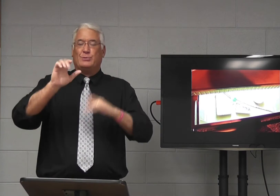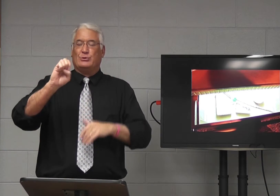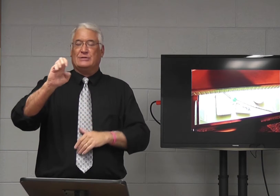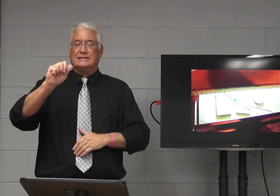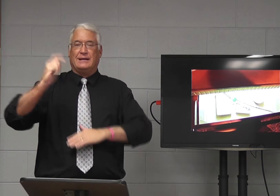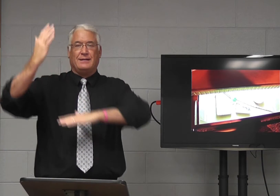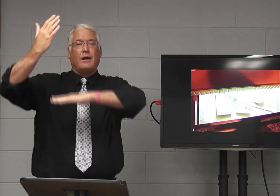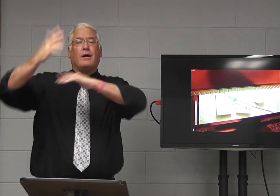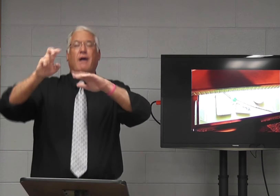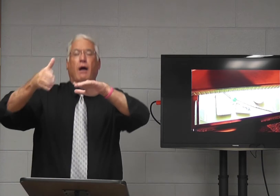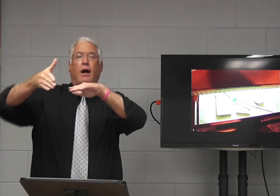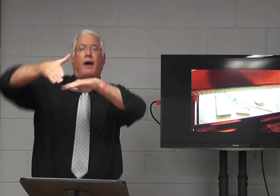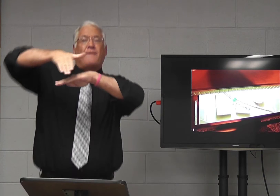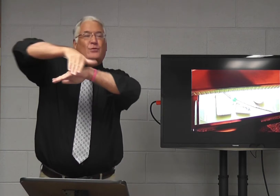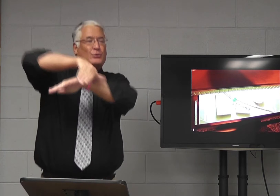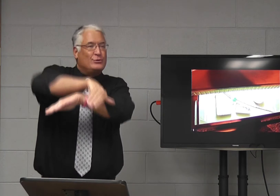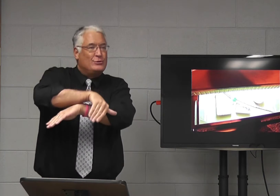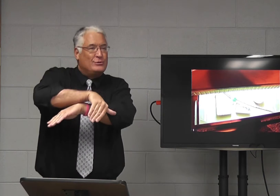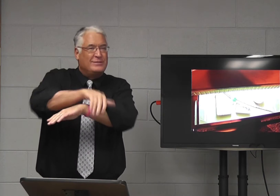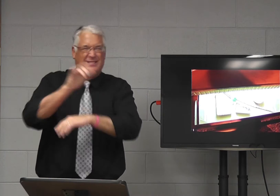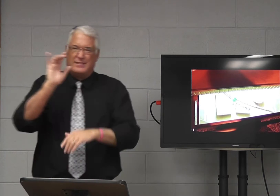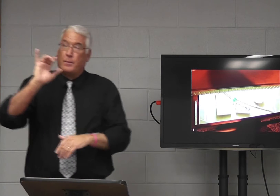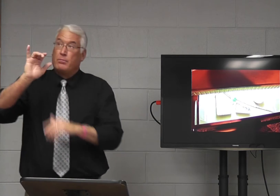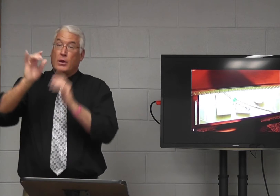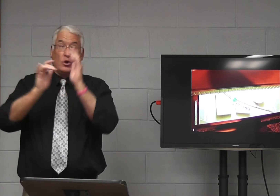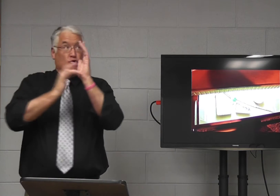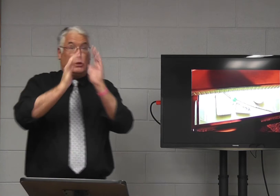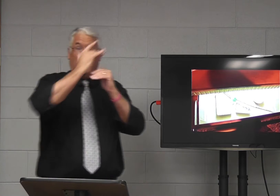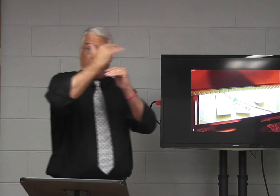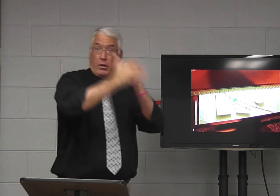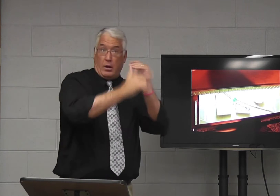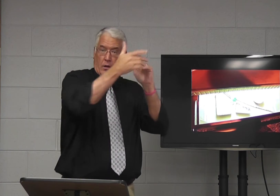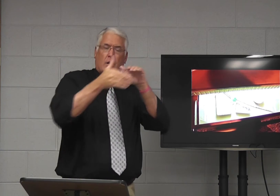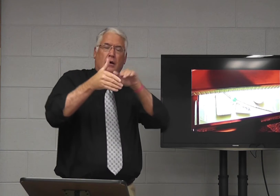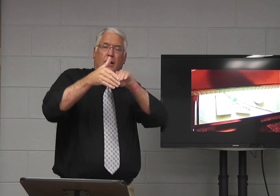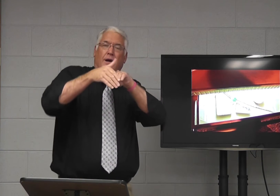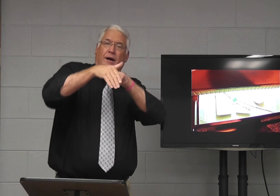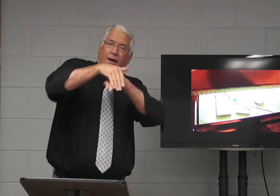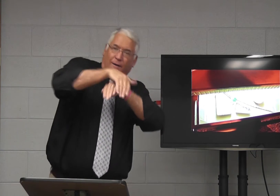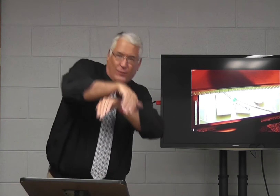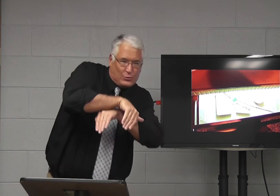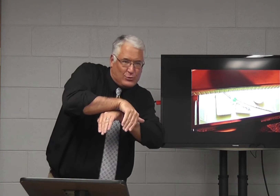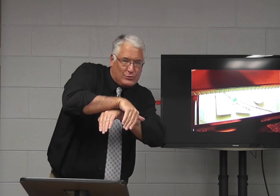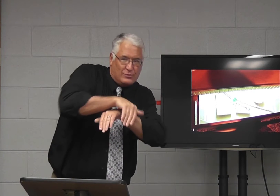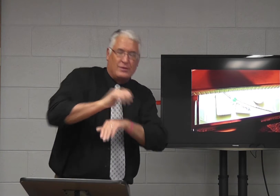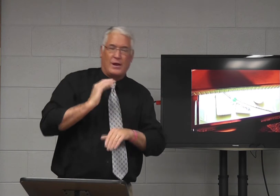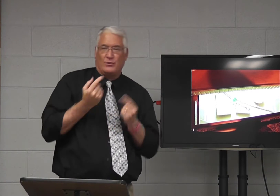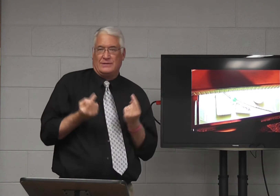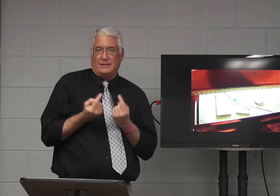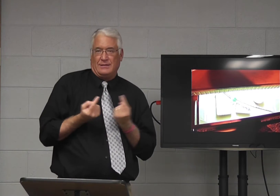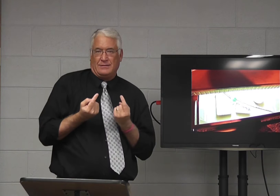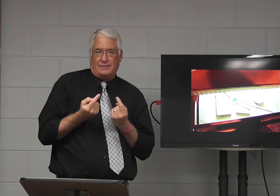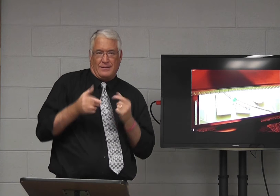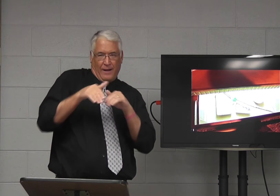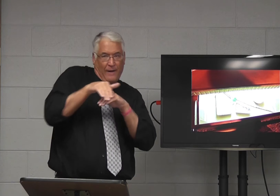And that's the reason why there is a mercy seat that covers. So Jesus' blood, the same idea, covers our